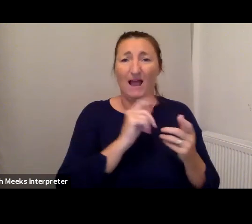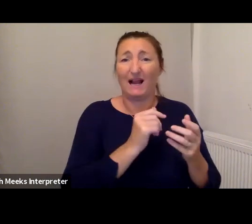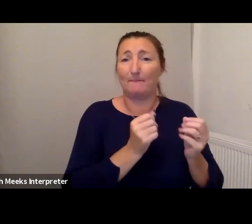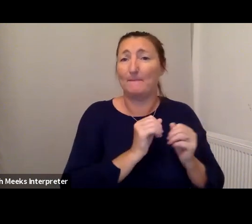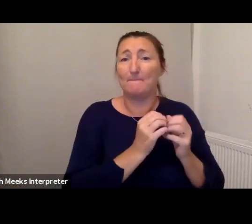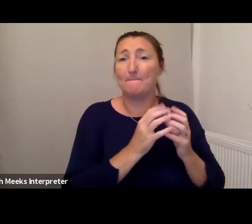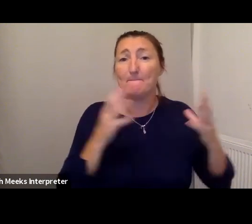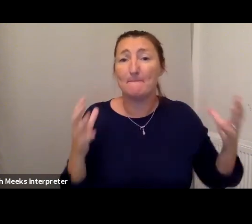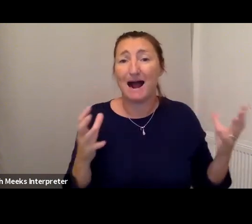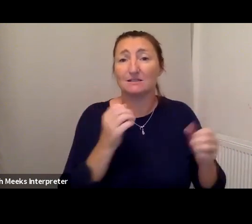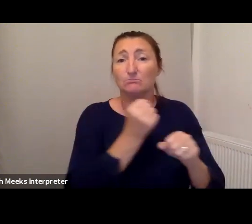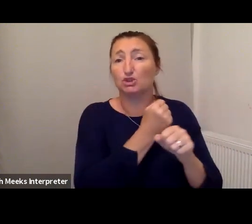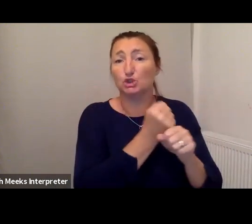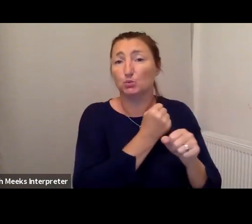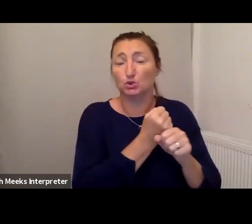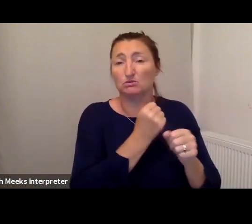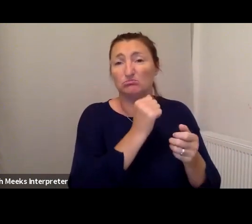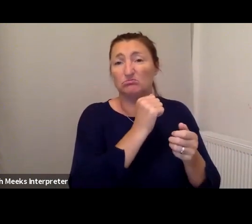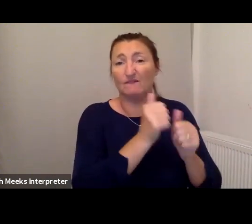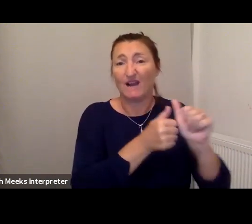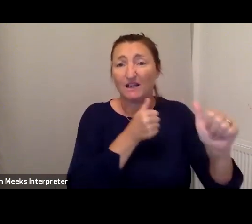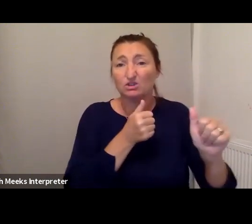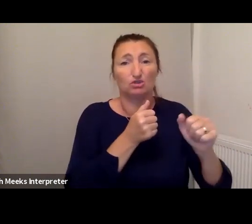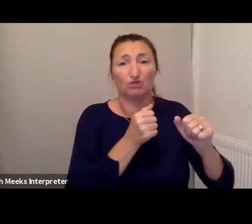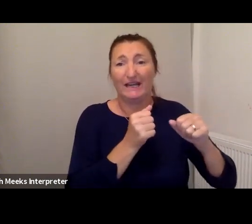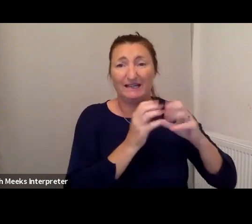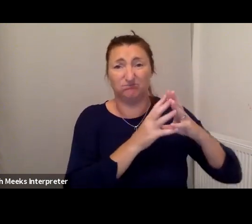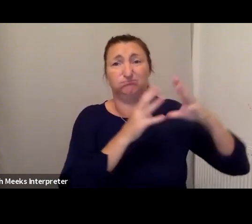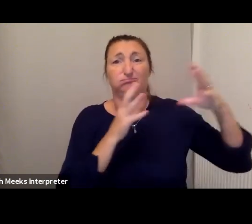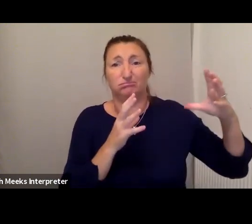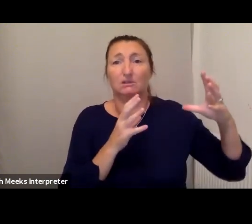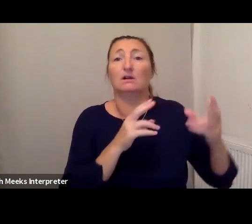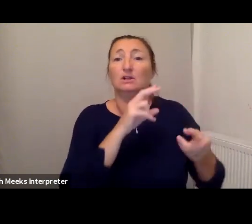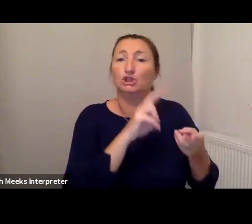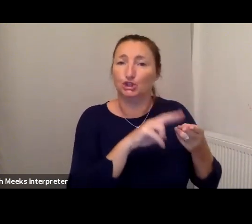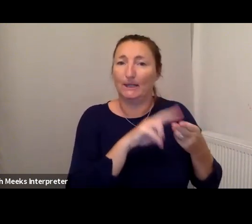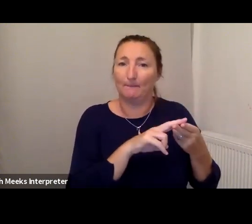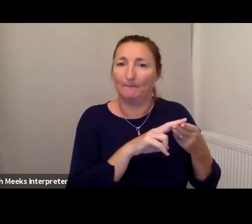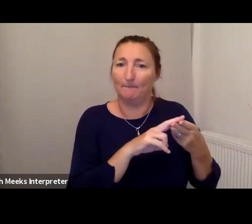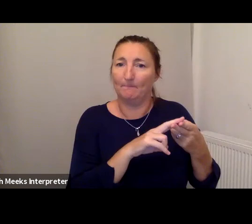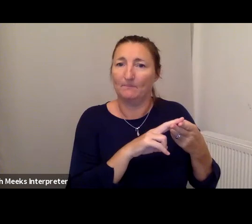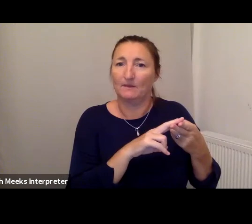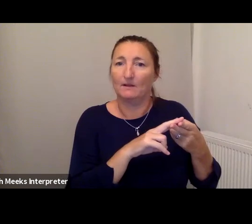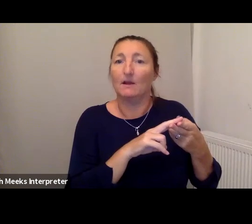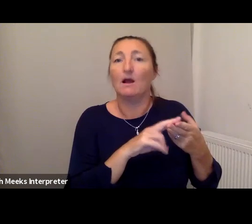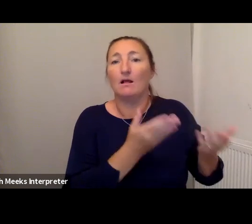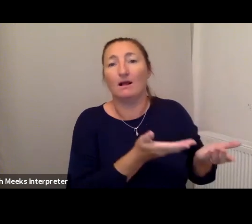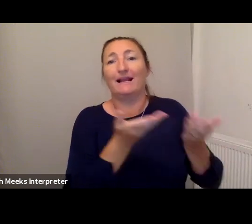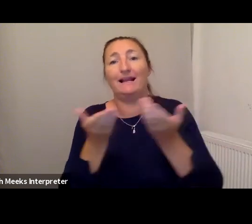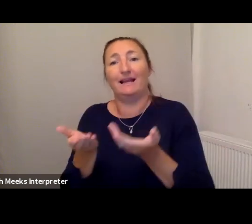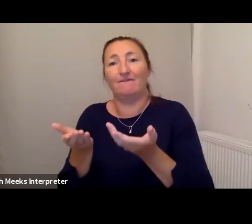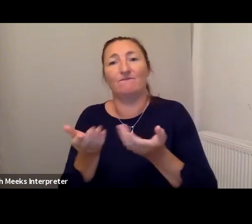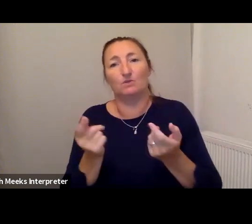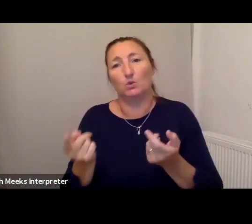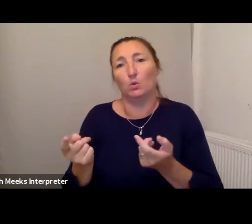most likely, mass manufacture is the best route to producing cheap goods, as long as the supply chains are stable